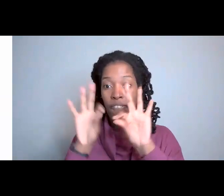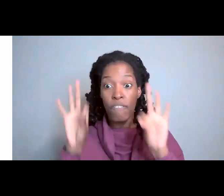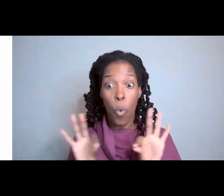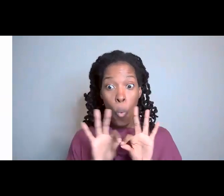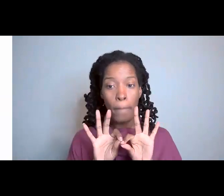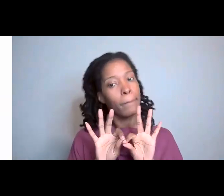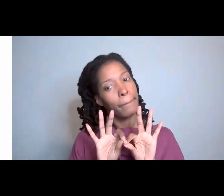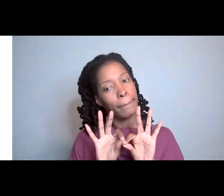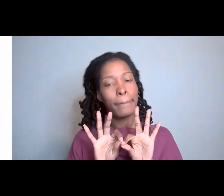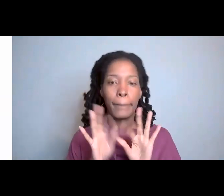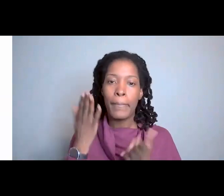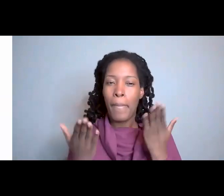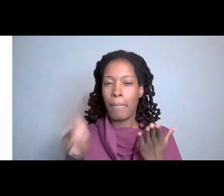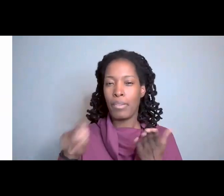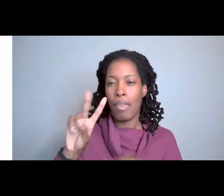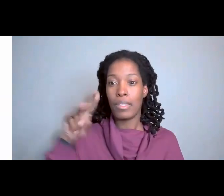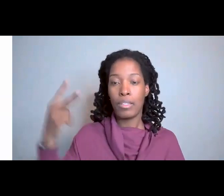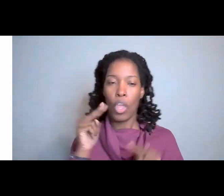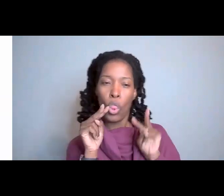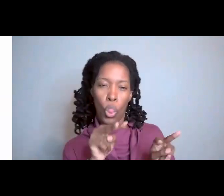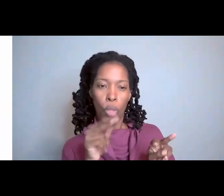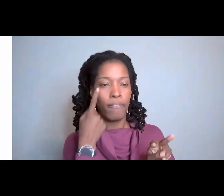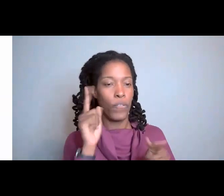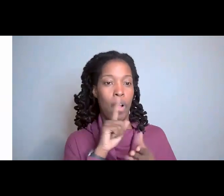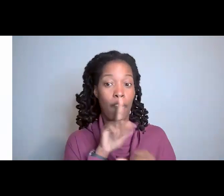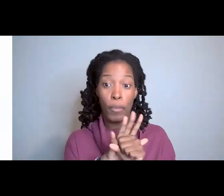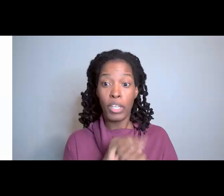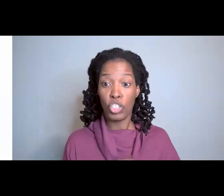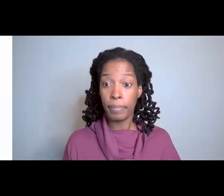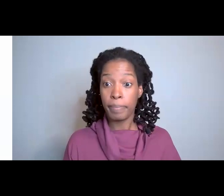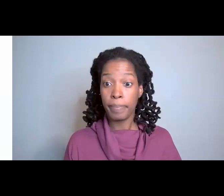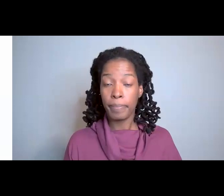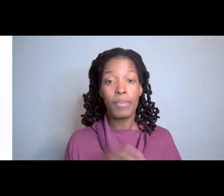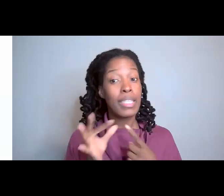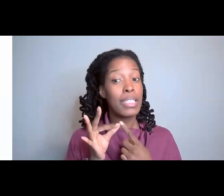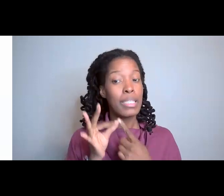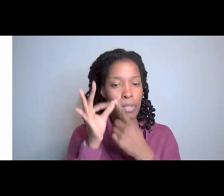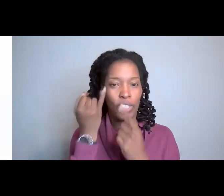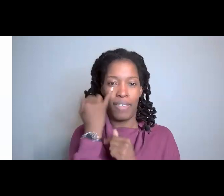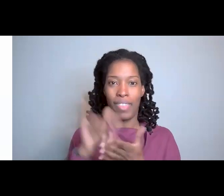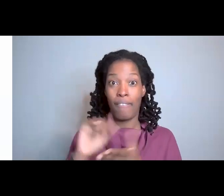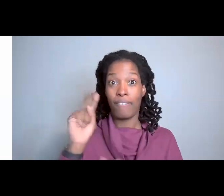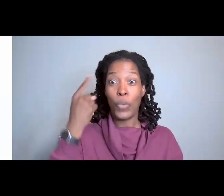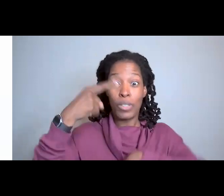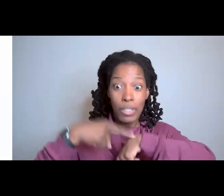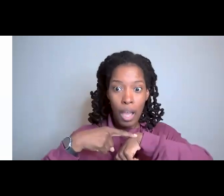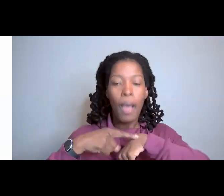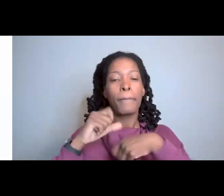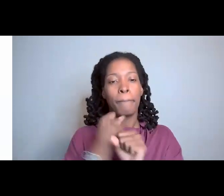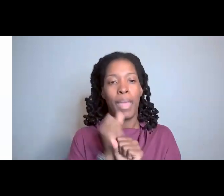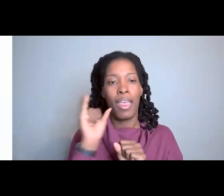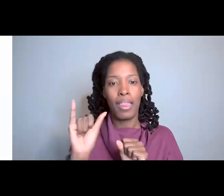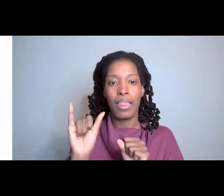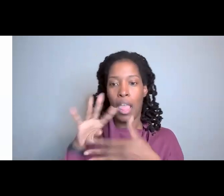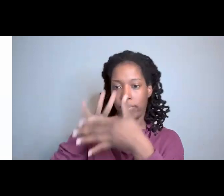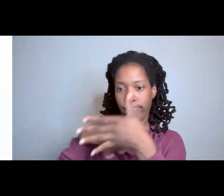need a second look for confirmation, especially if it's the first time you're making a table accessible,